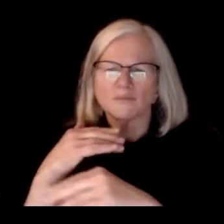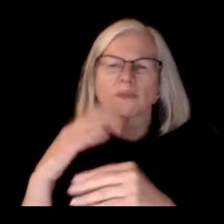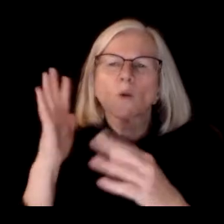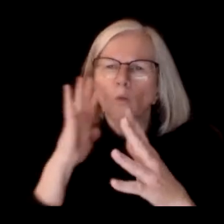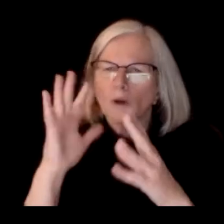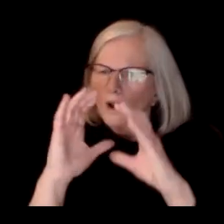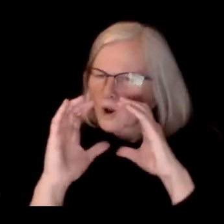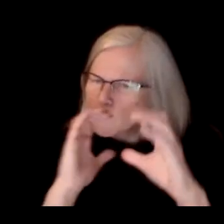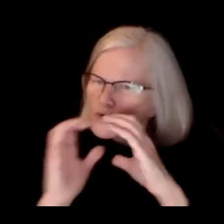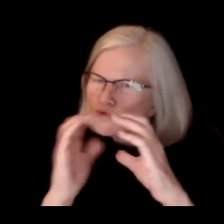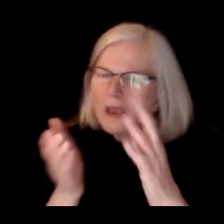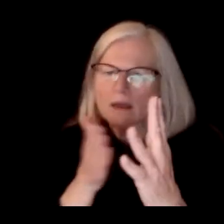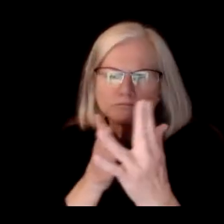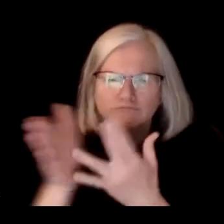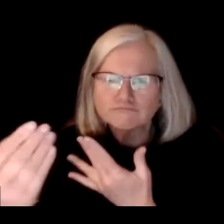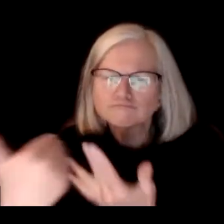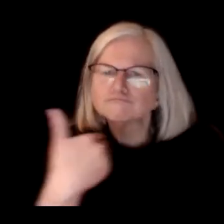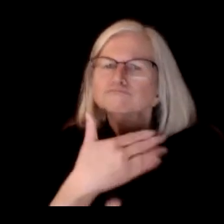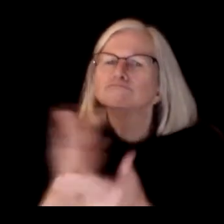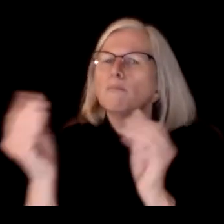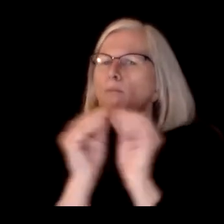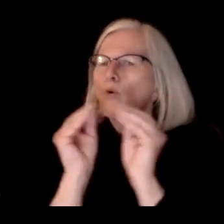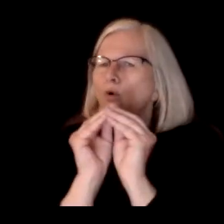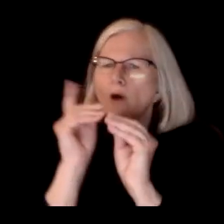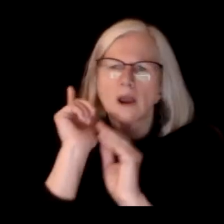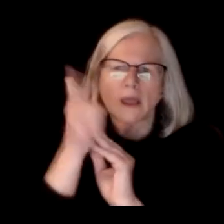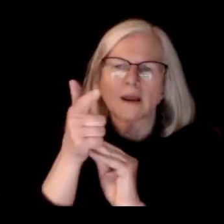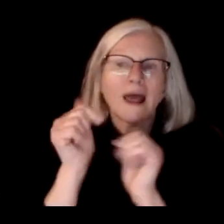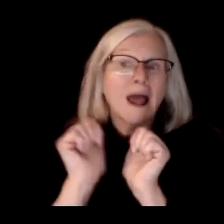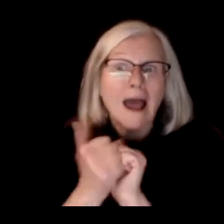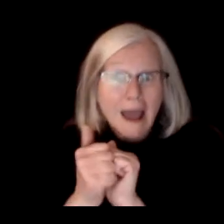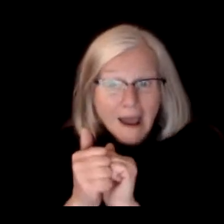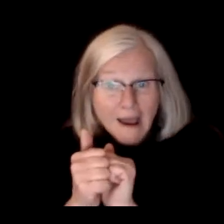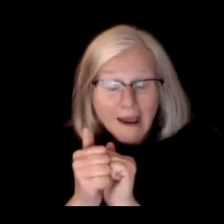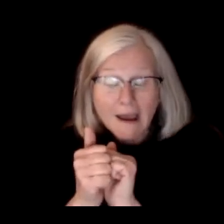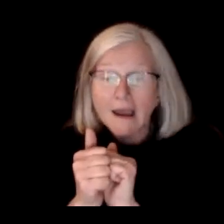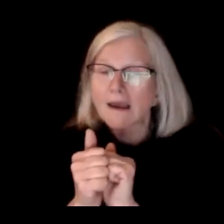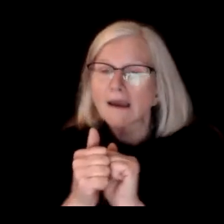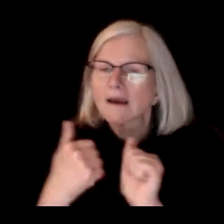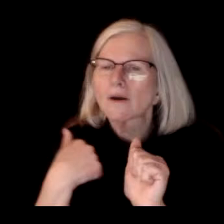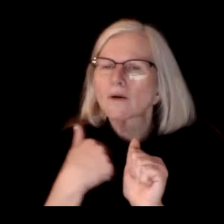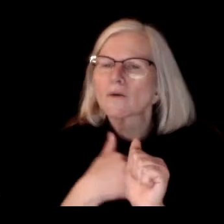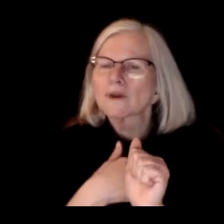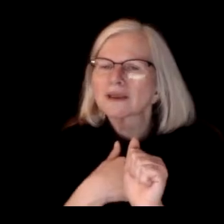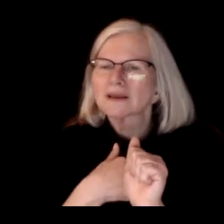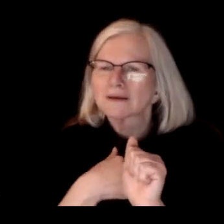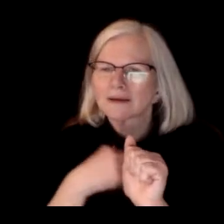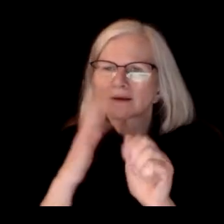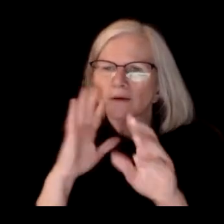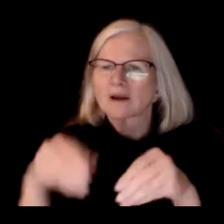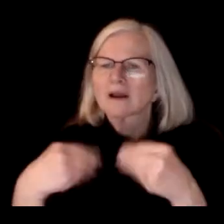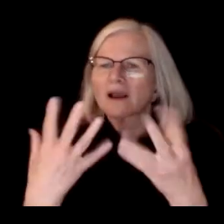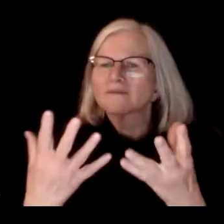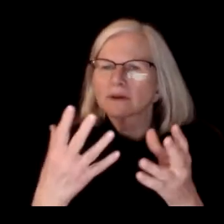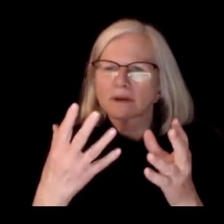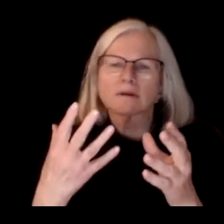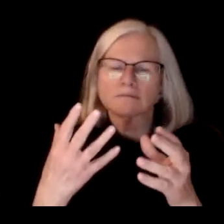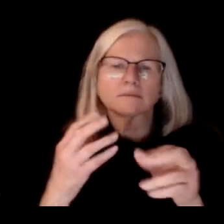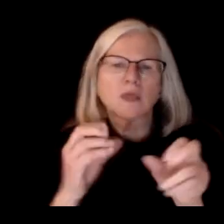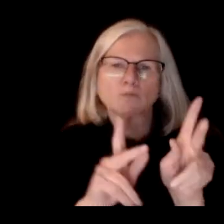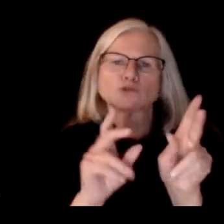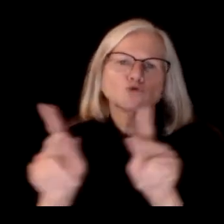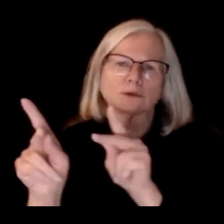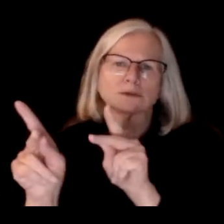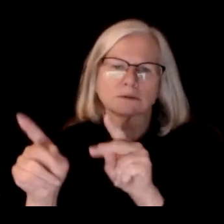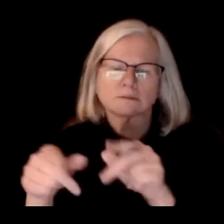Minnesotans about how we will be making more opportunities available for the expanded populations. And as